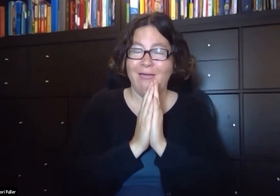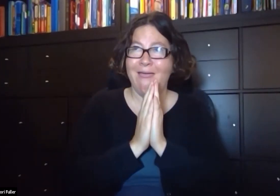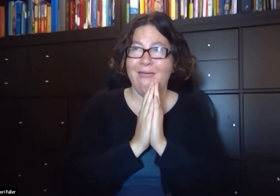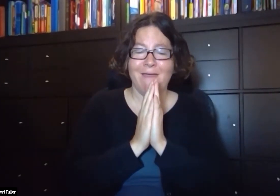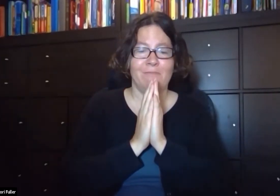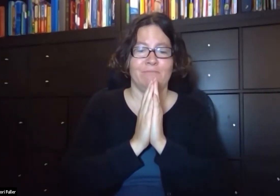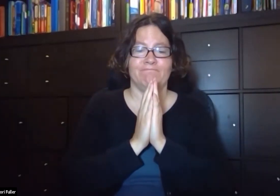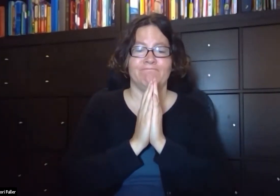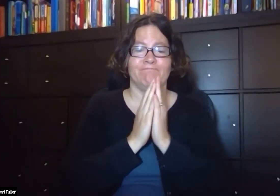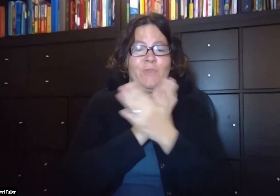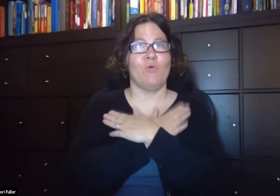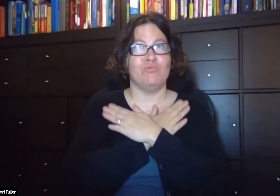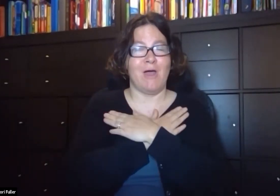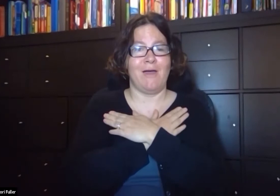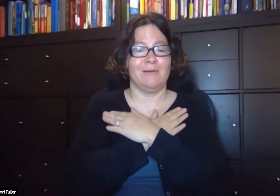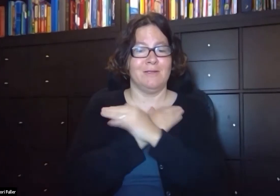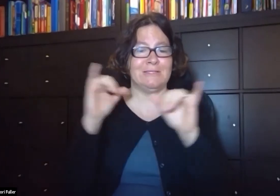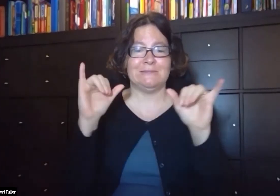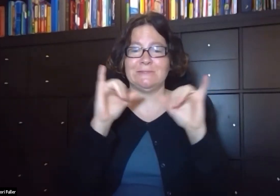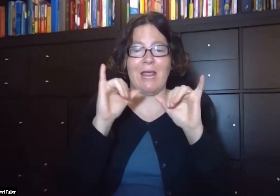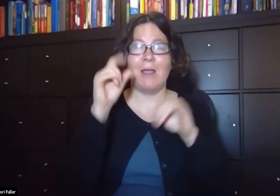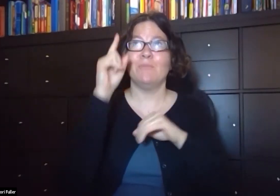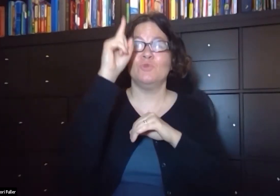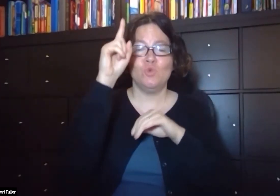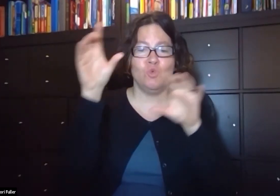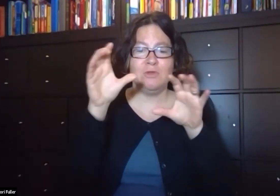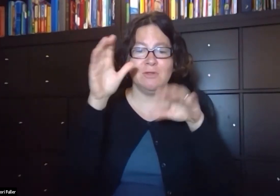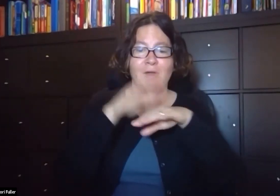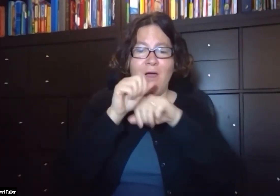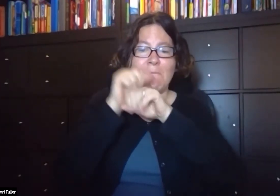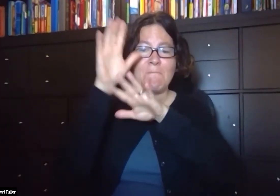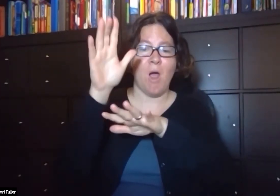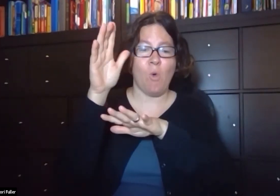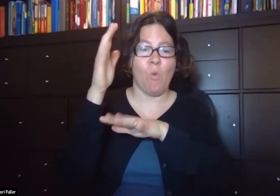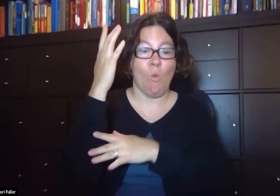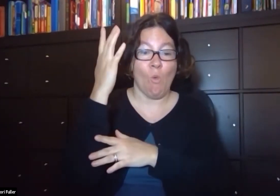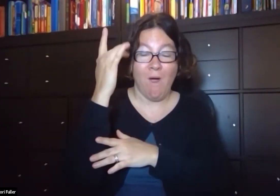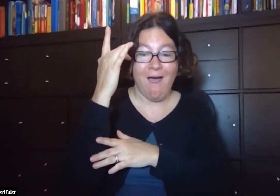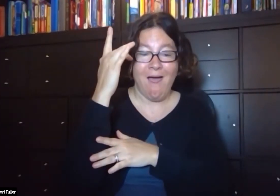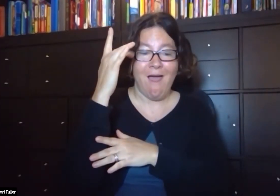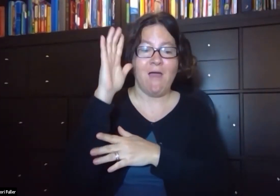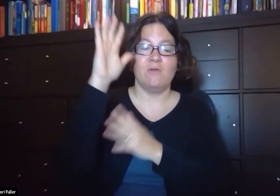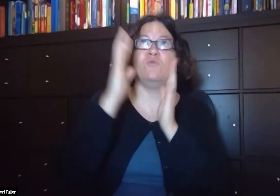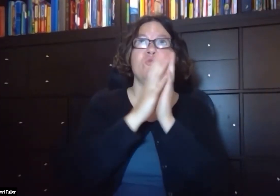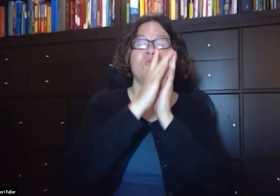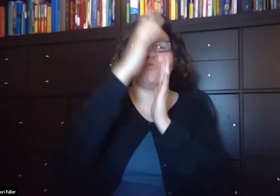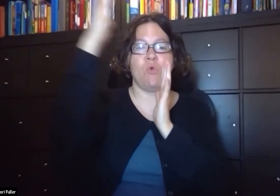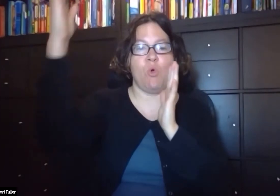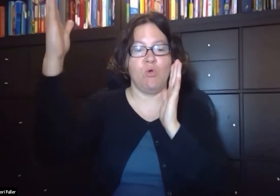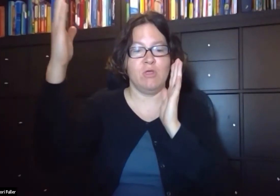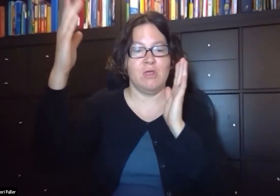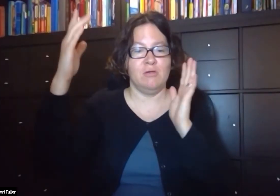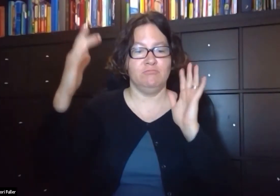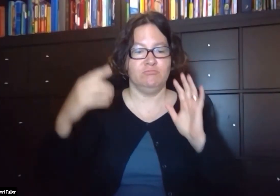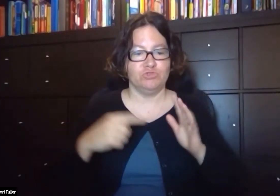Teach us to pray and rest as you did on the mountain, so that